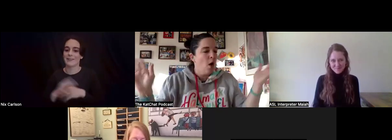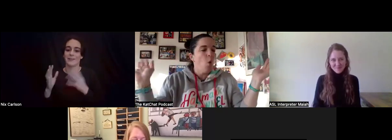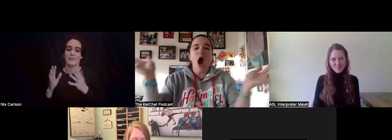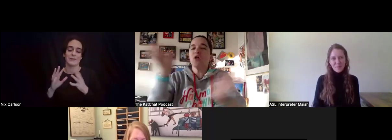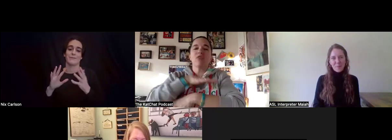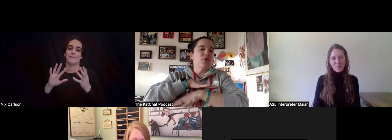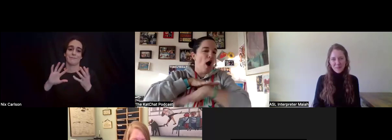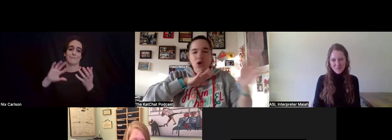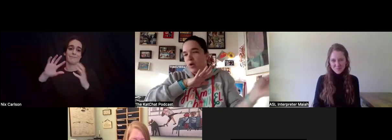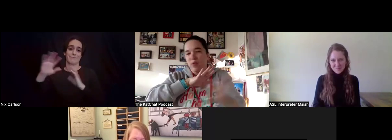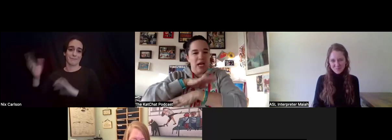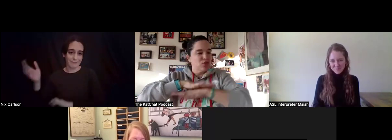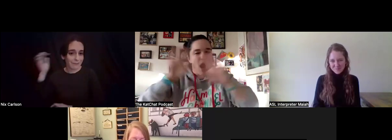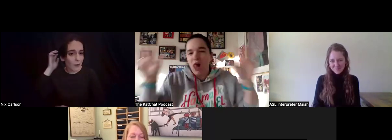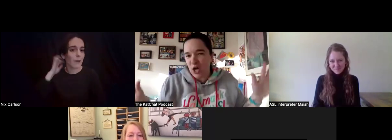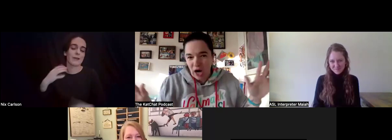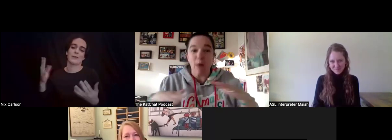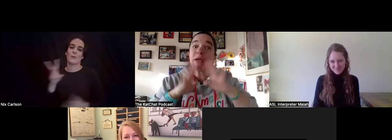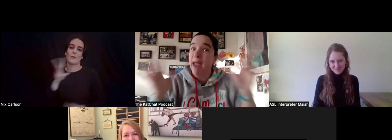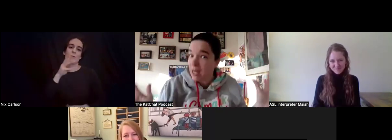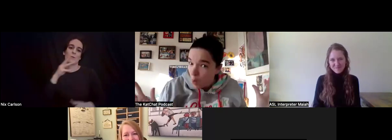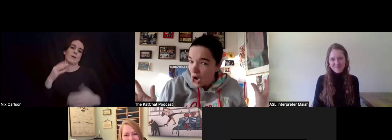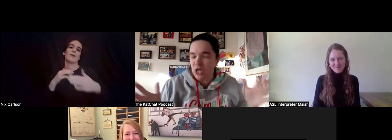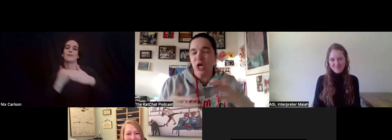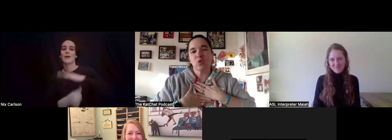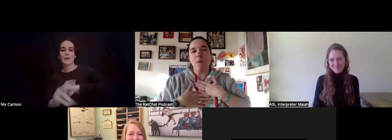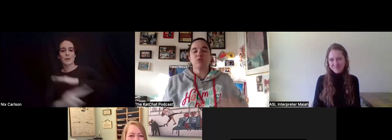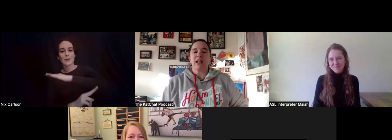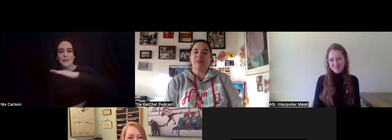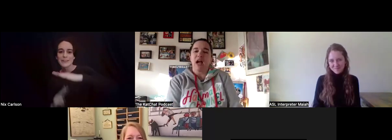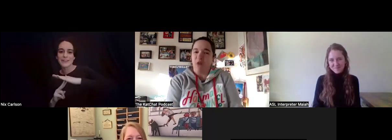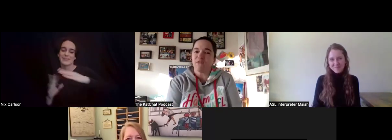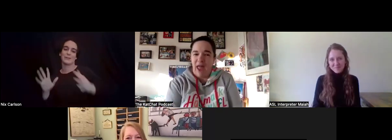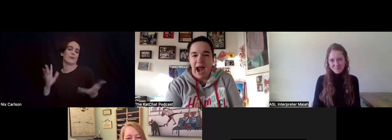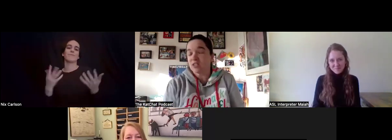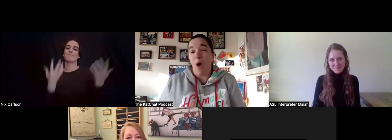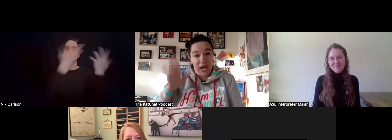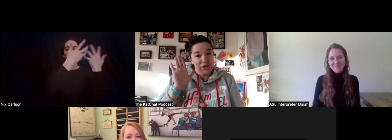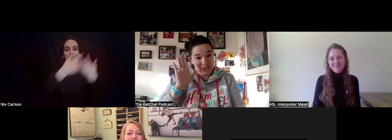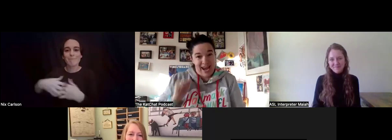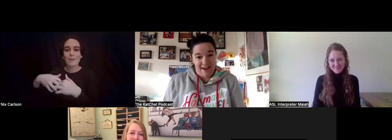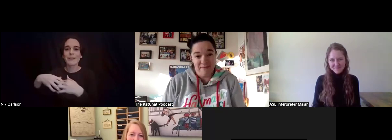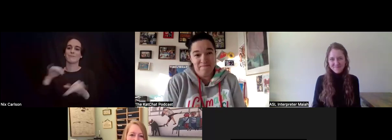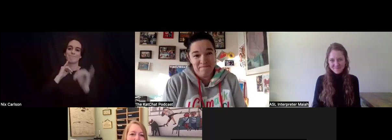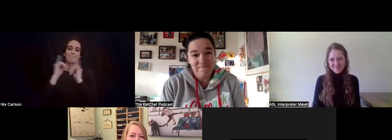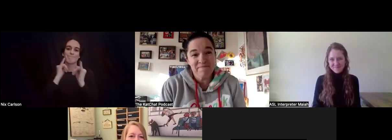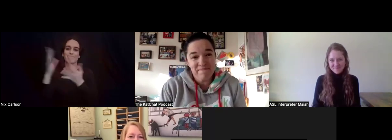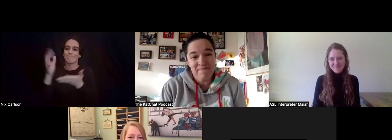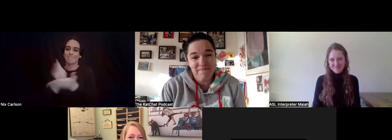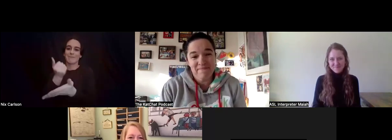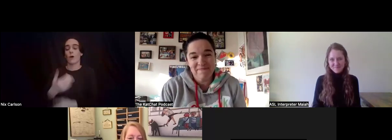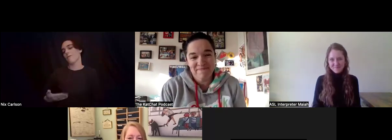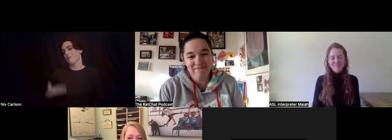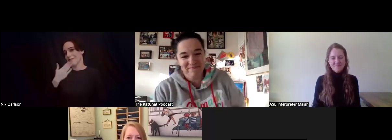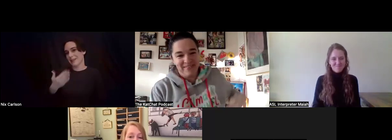good. Water under the bridge, all good. And we made it work. So I was really thankful for that. So I understand.